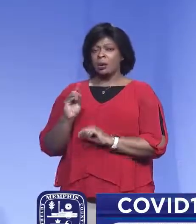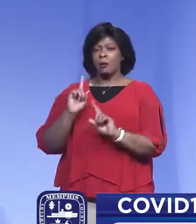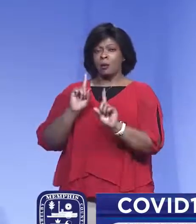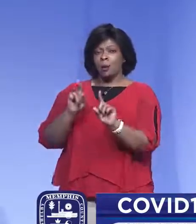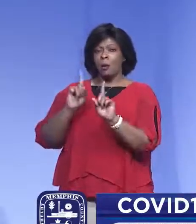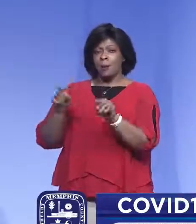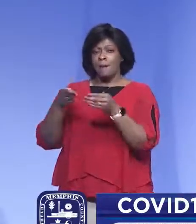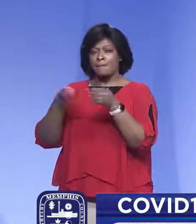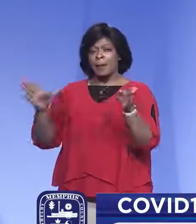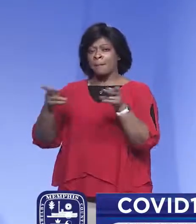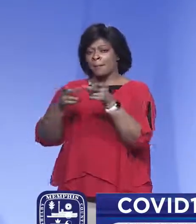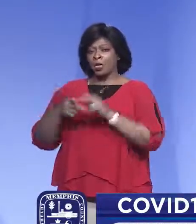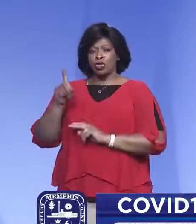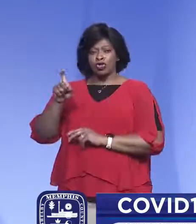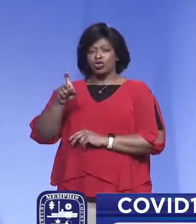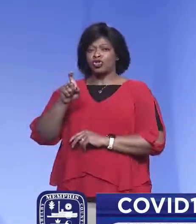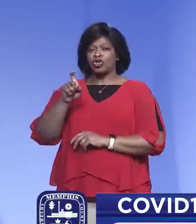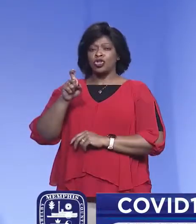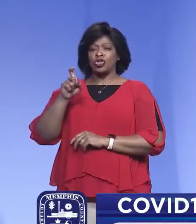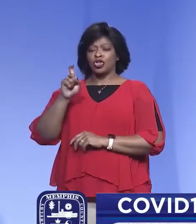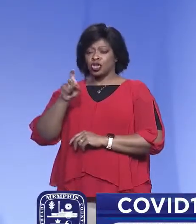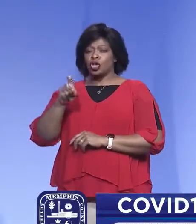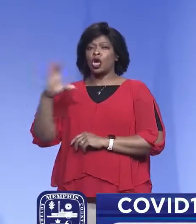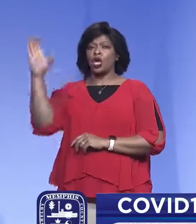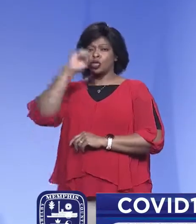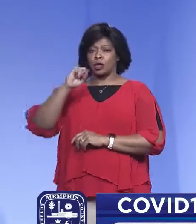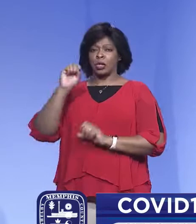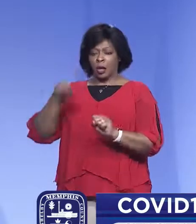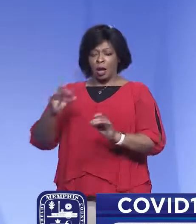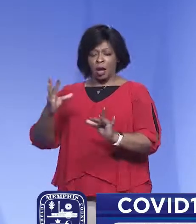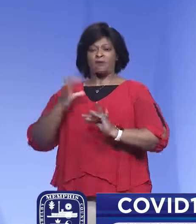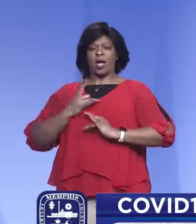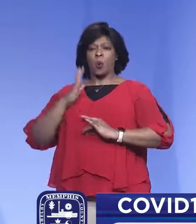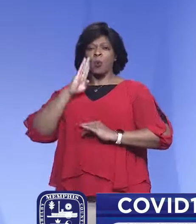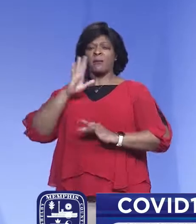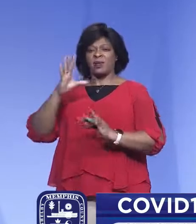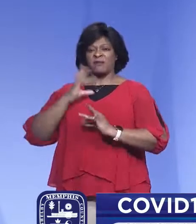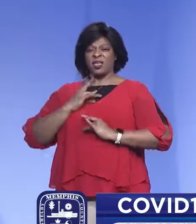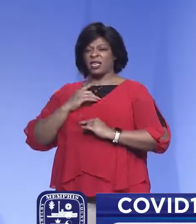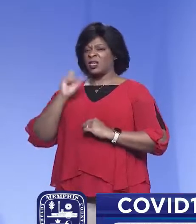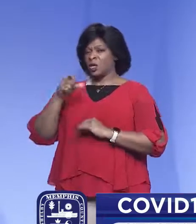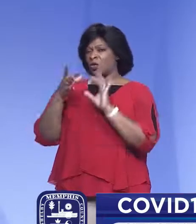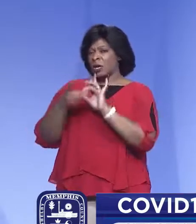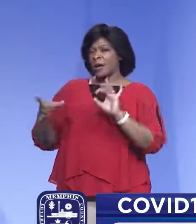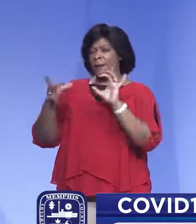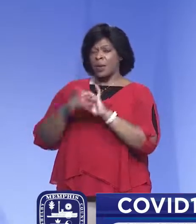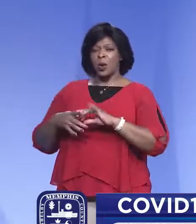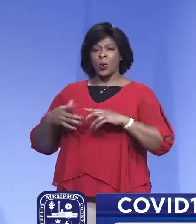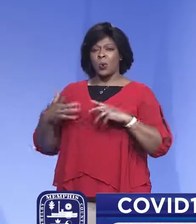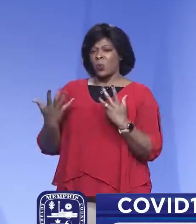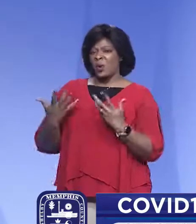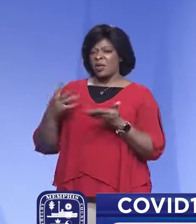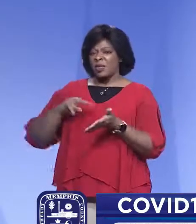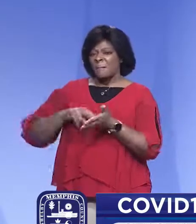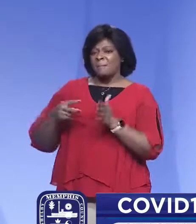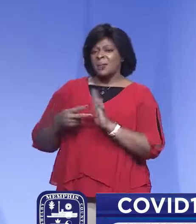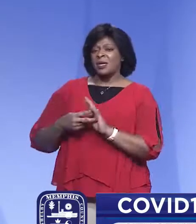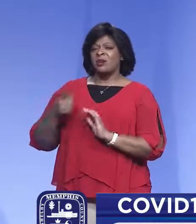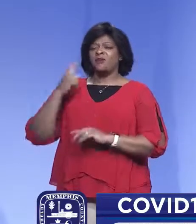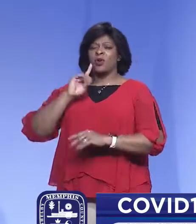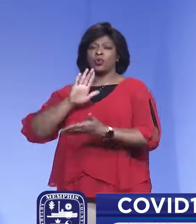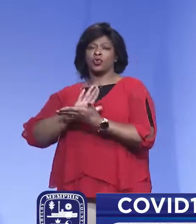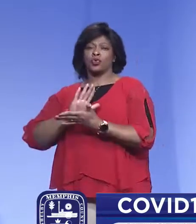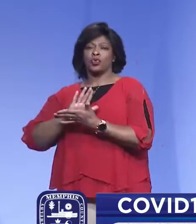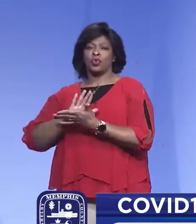into a public place should assume that they are infected or will be infected. Can you comment on what that means for schools